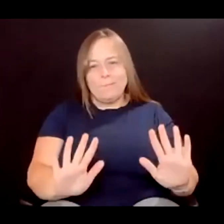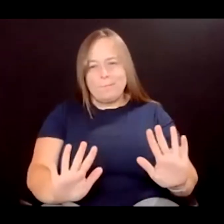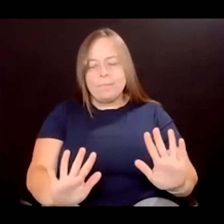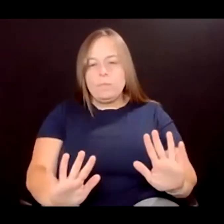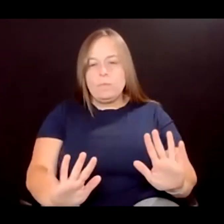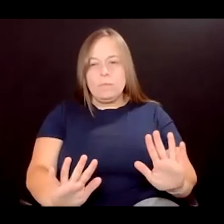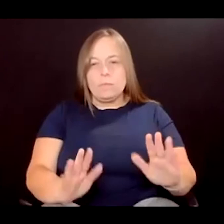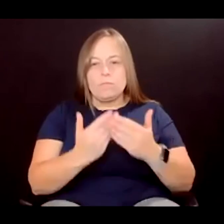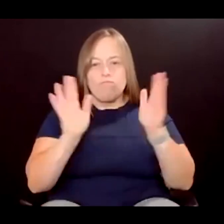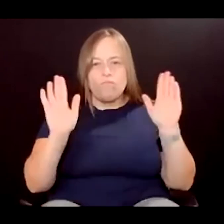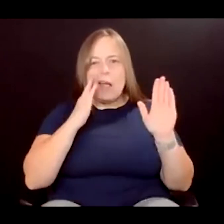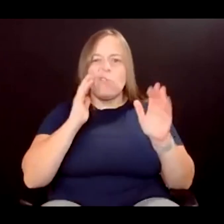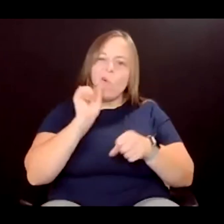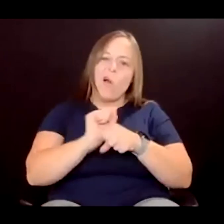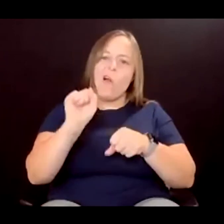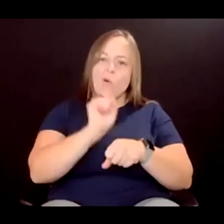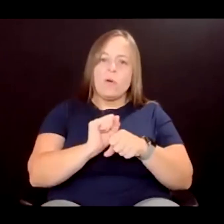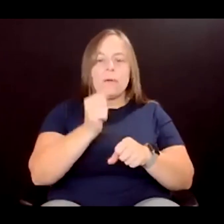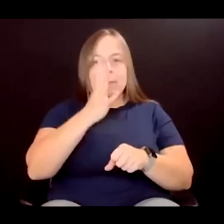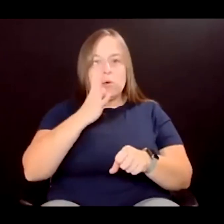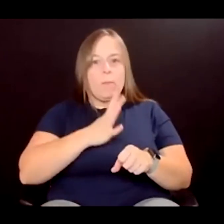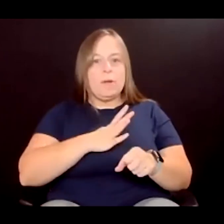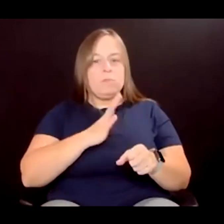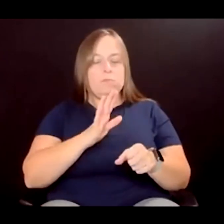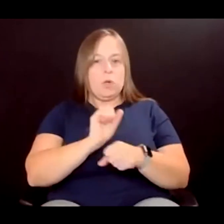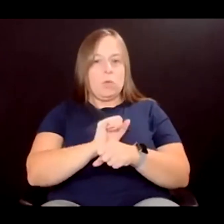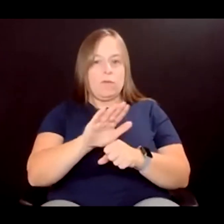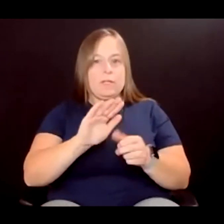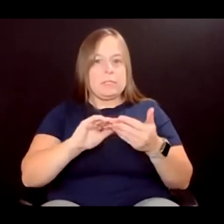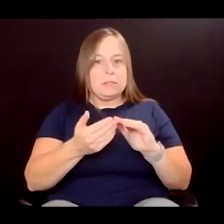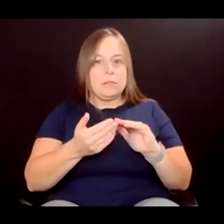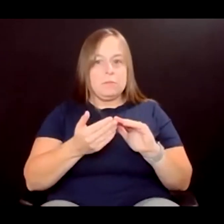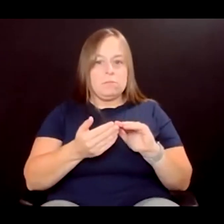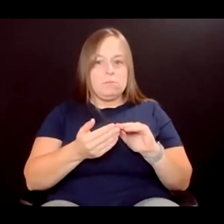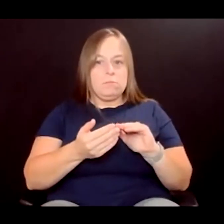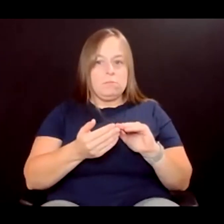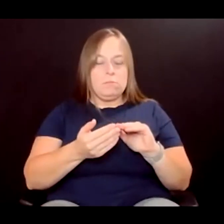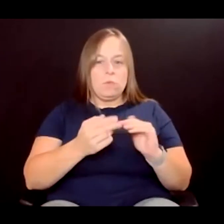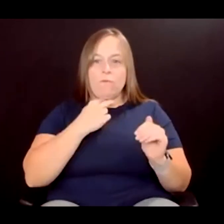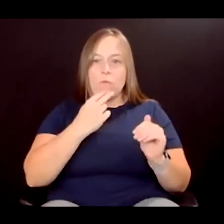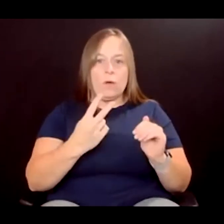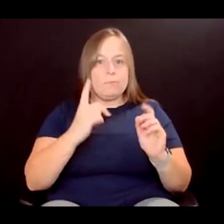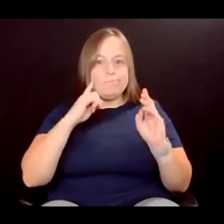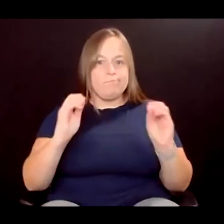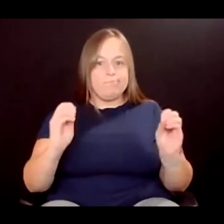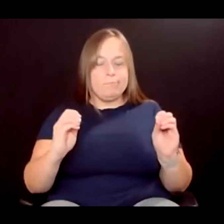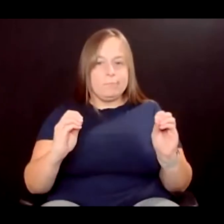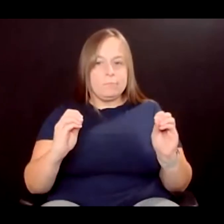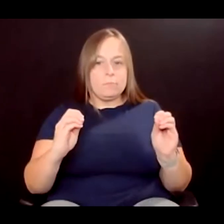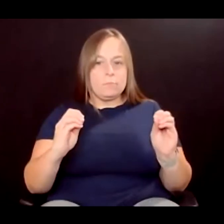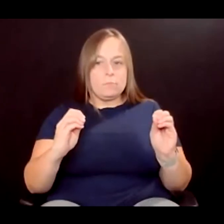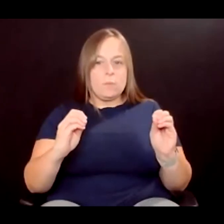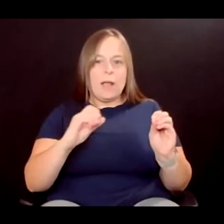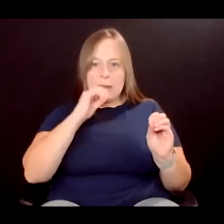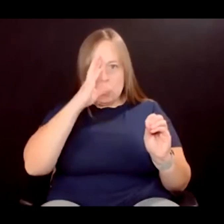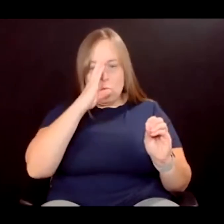is paramount to me in my business and personal life. So I will do anything I can to make sure that